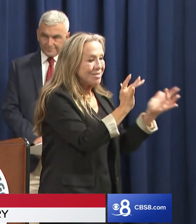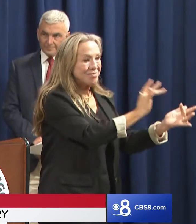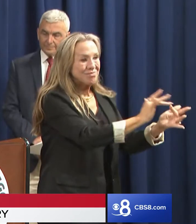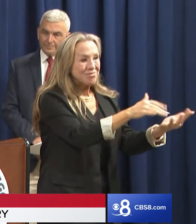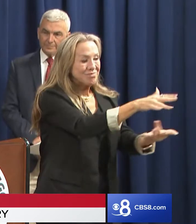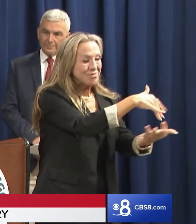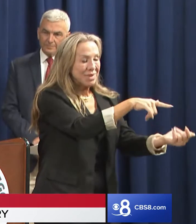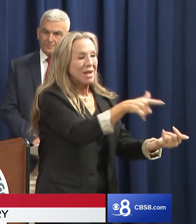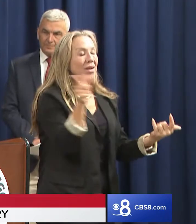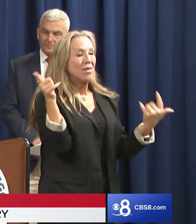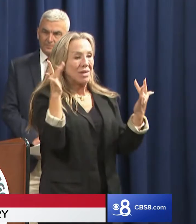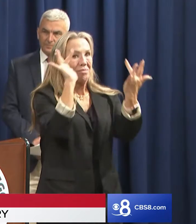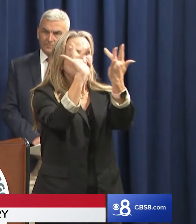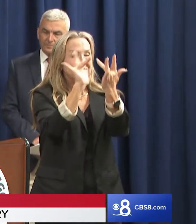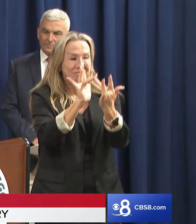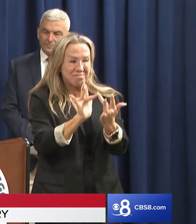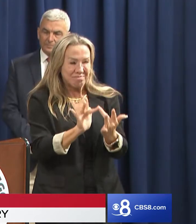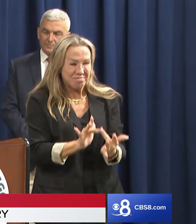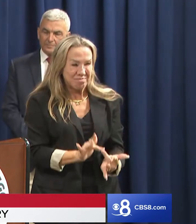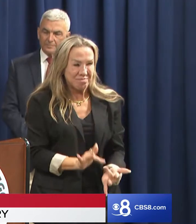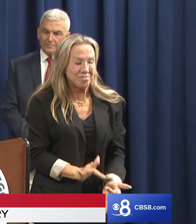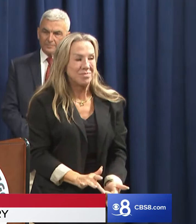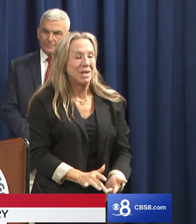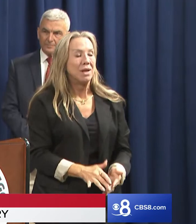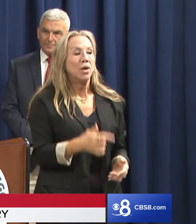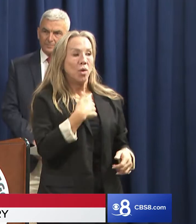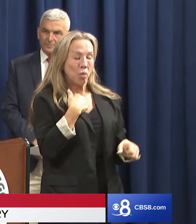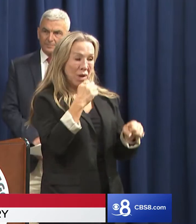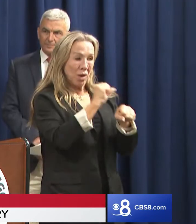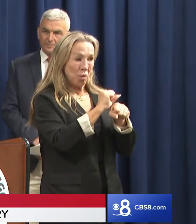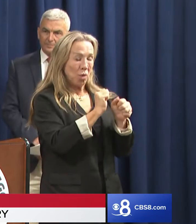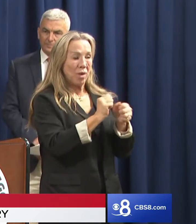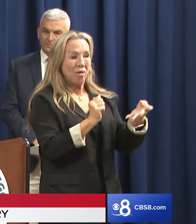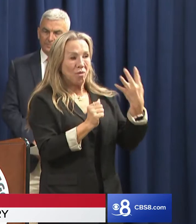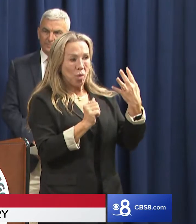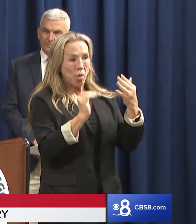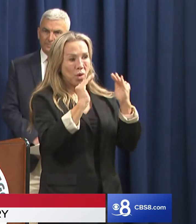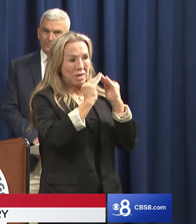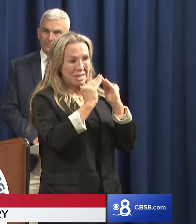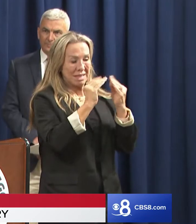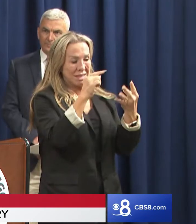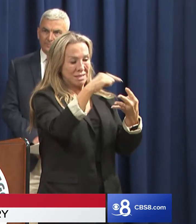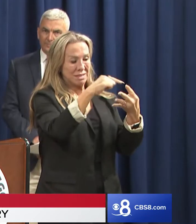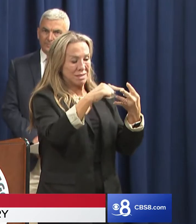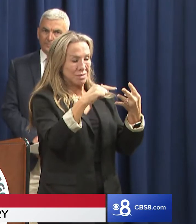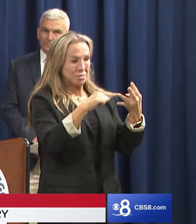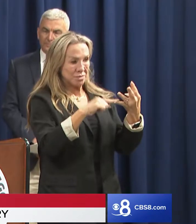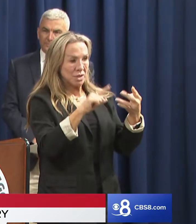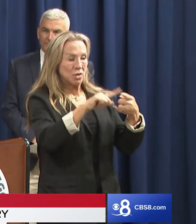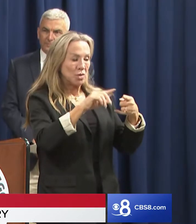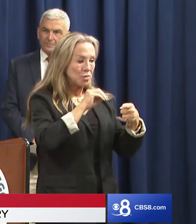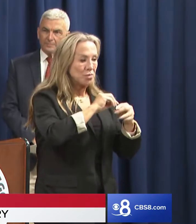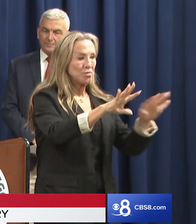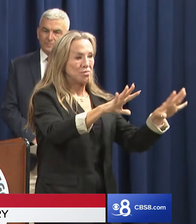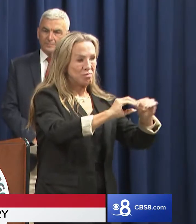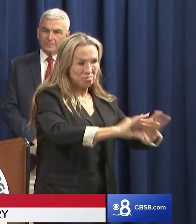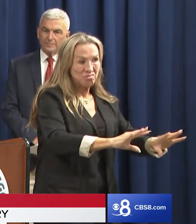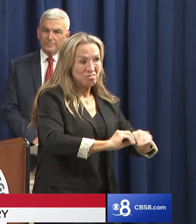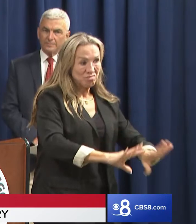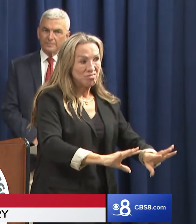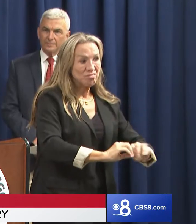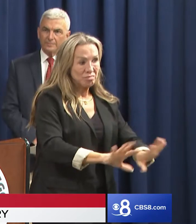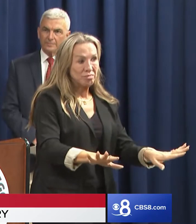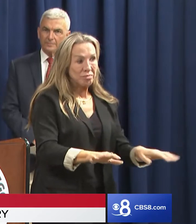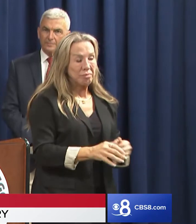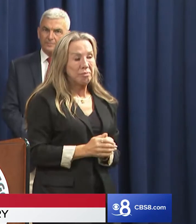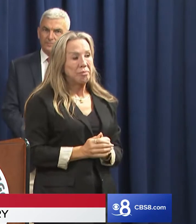information. At this point, we will be working with the 4 impacted cities in order to get an alert and warning message out